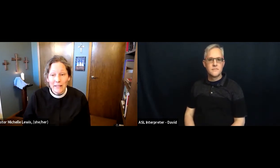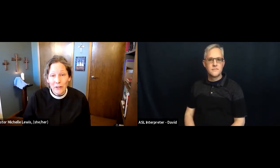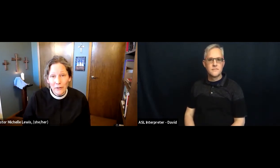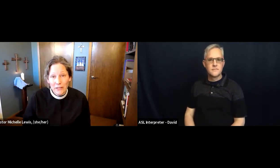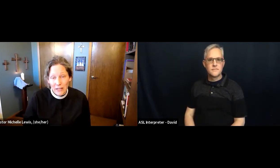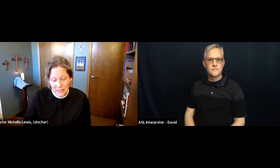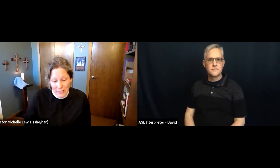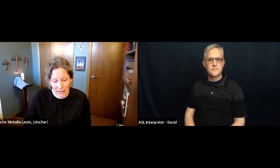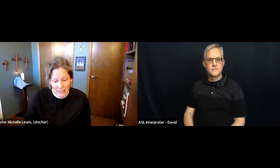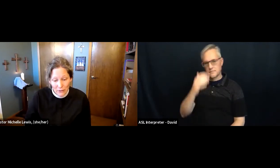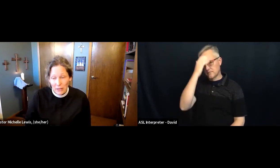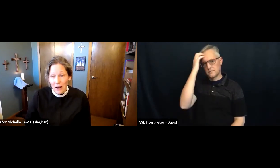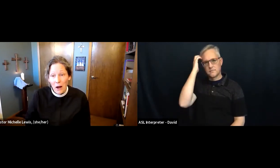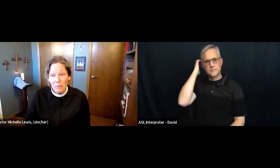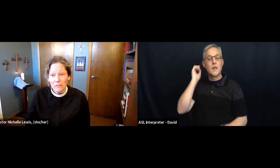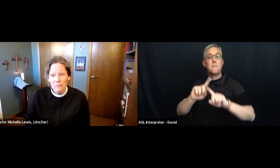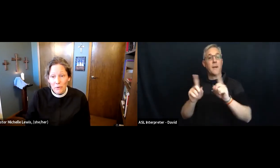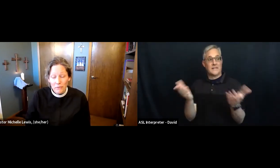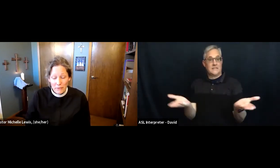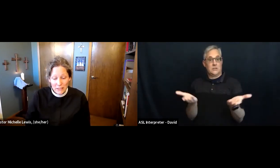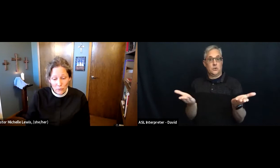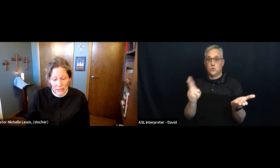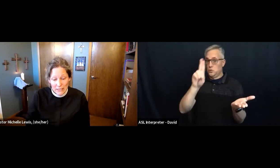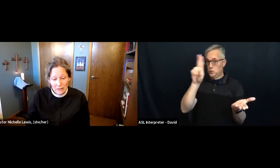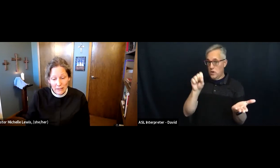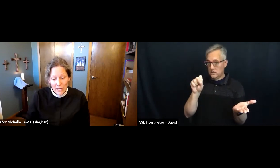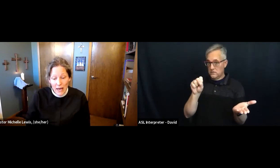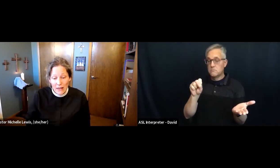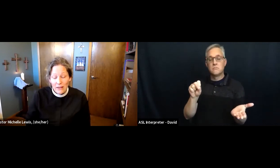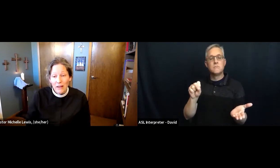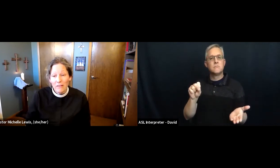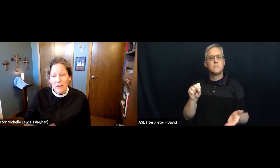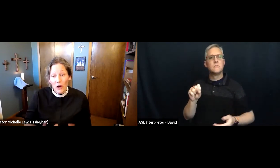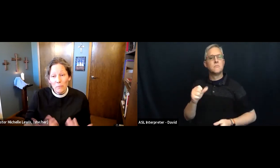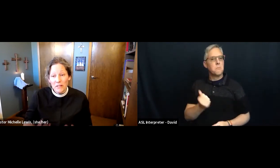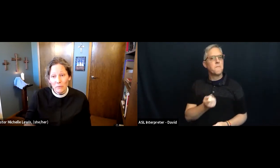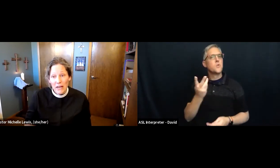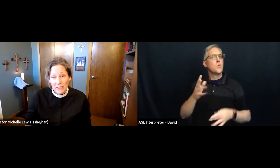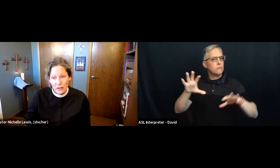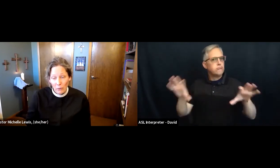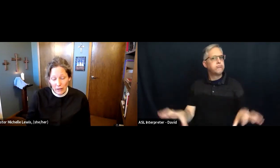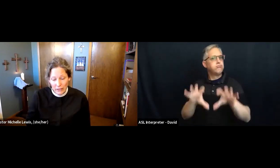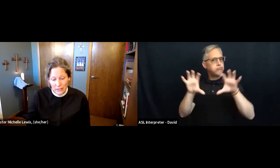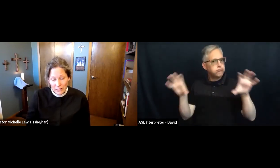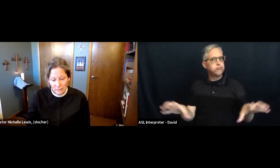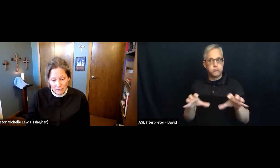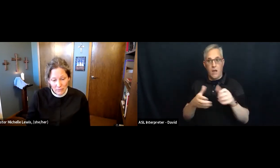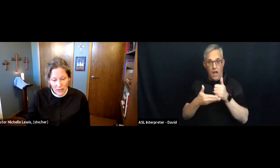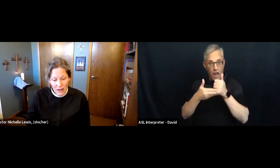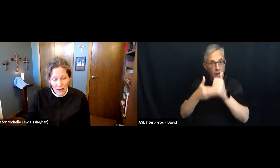But here in the United States, there have been a couple of movements recently that have helped raise our